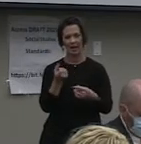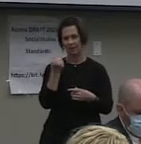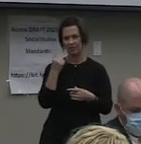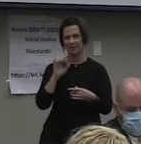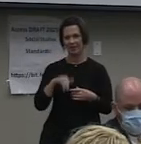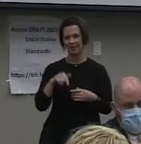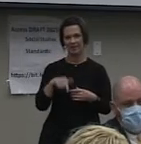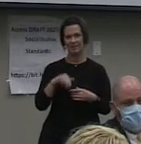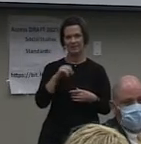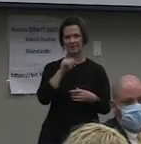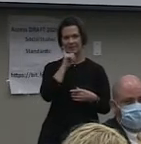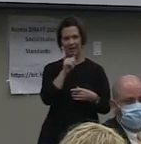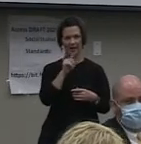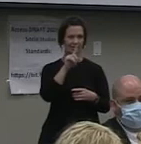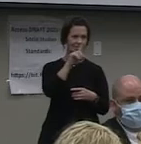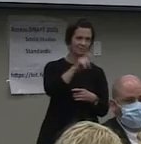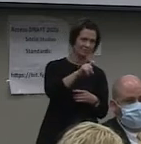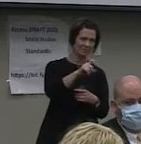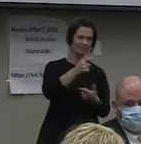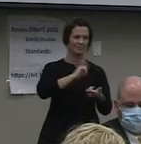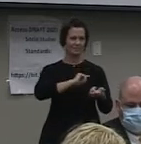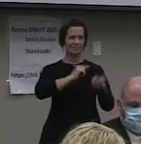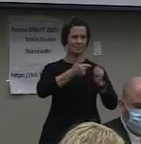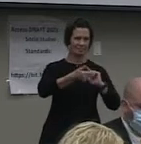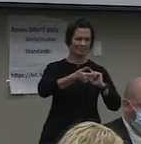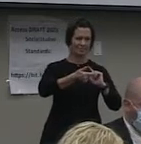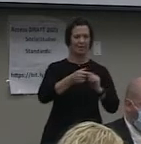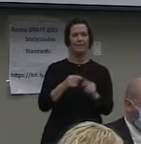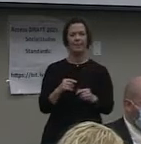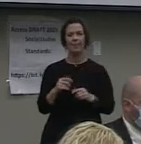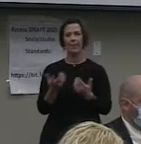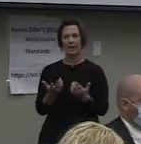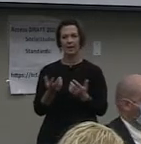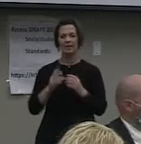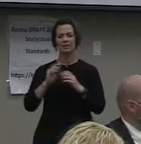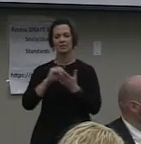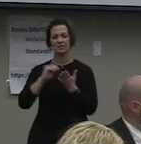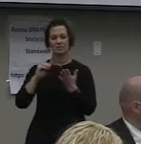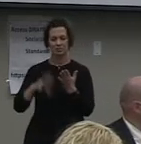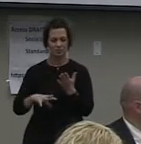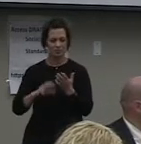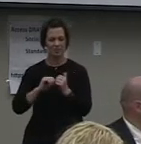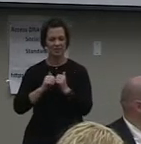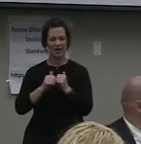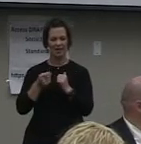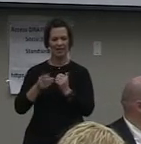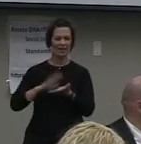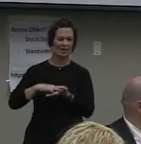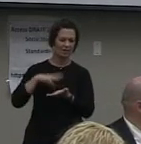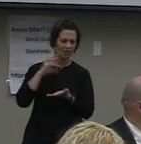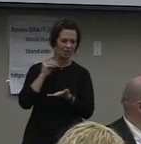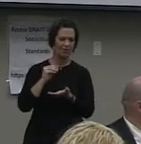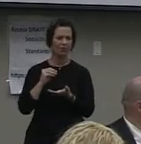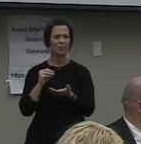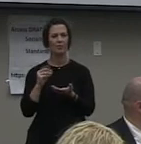answer period. How would the students learn specifics and what we were